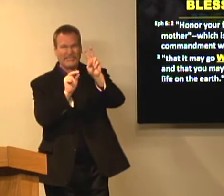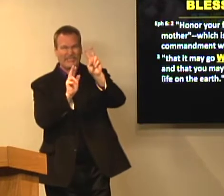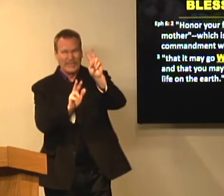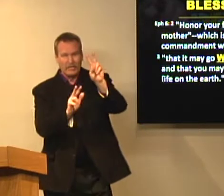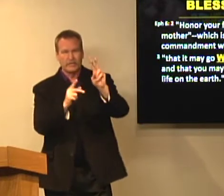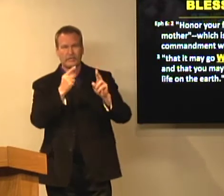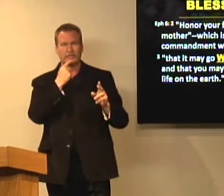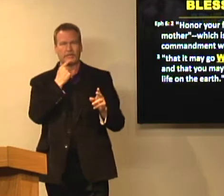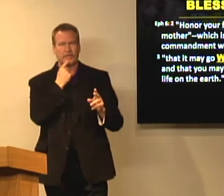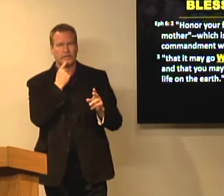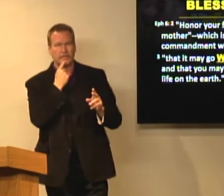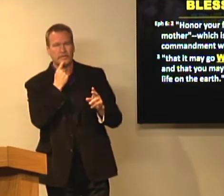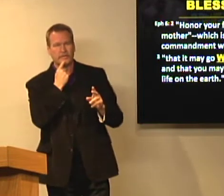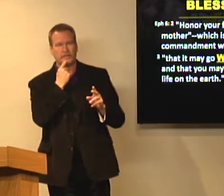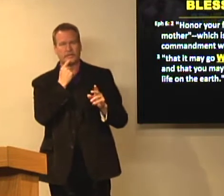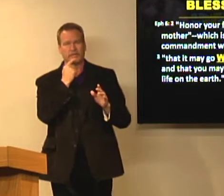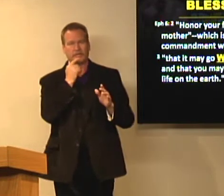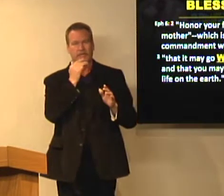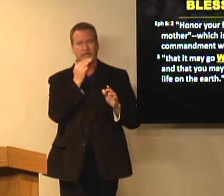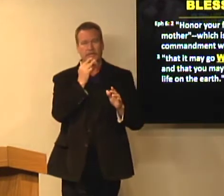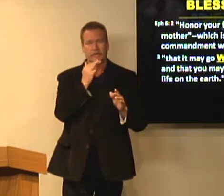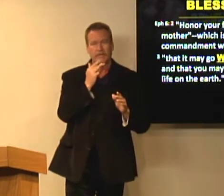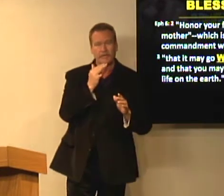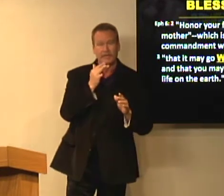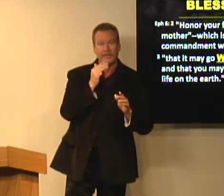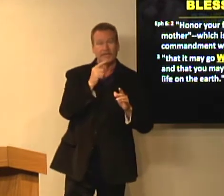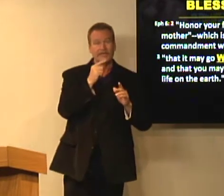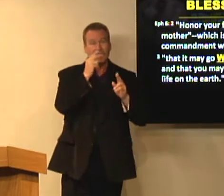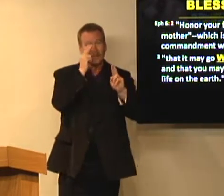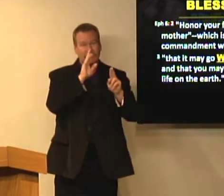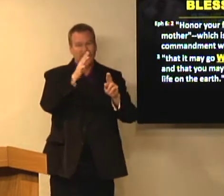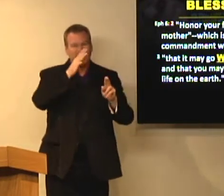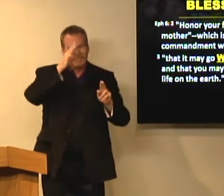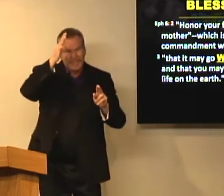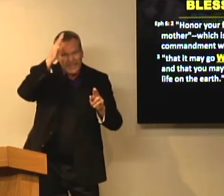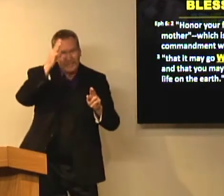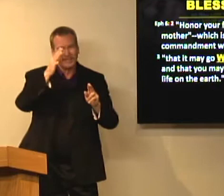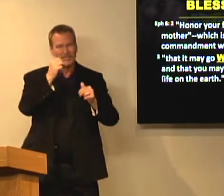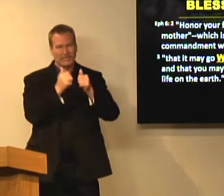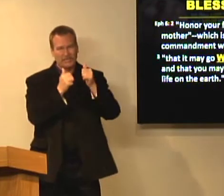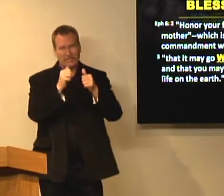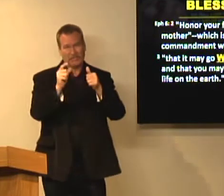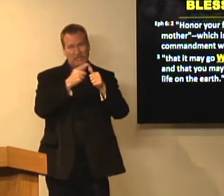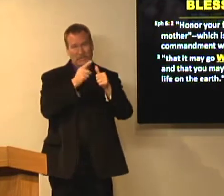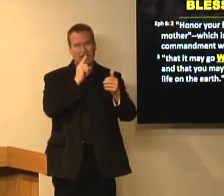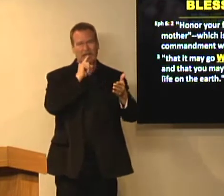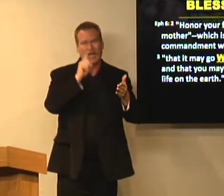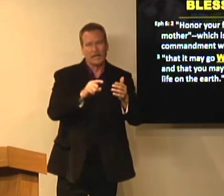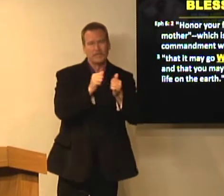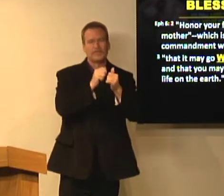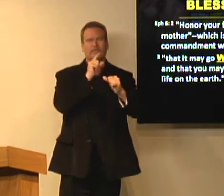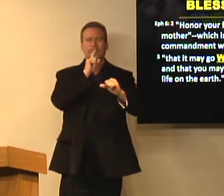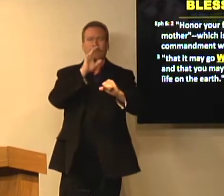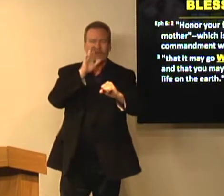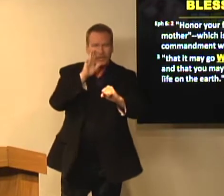Ephesians chapter 6, verse 2 goes on to say, "Honor your father and mother, which is the first command with